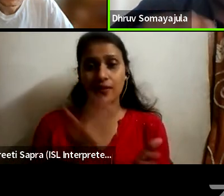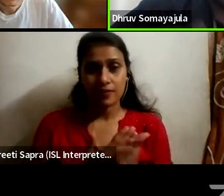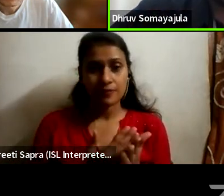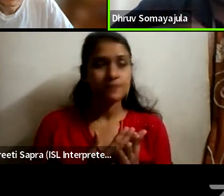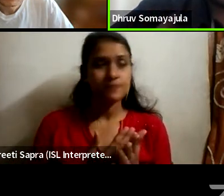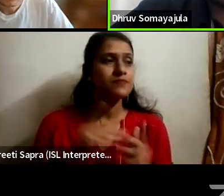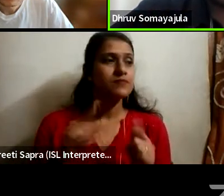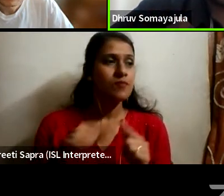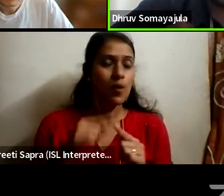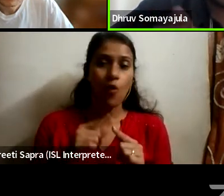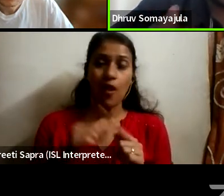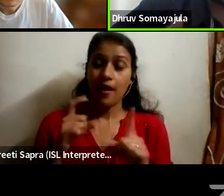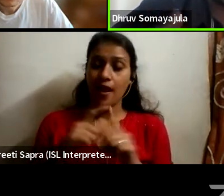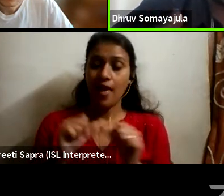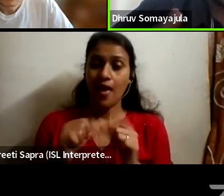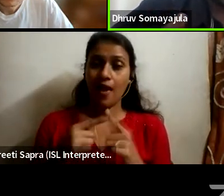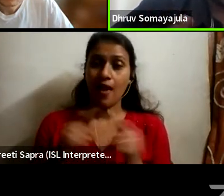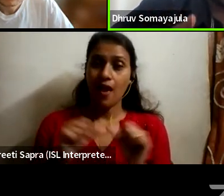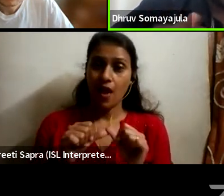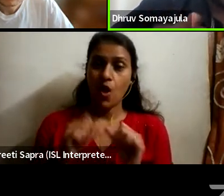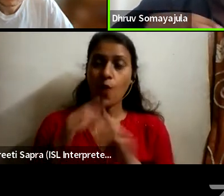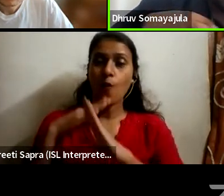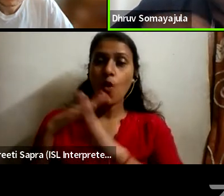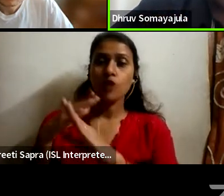it's like having a data protection law is